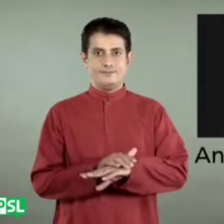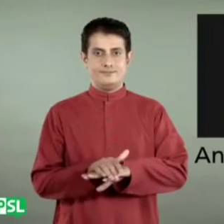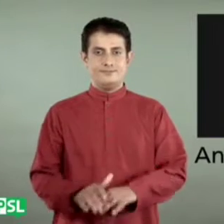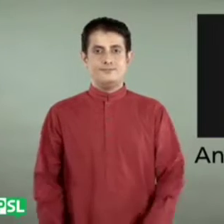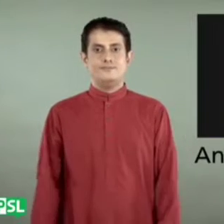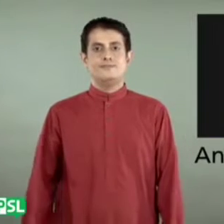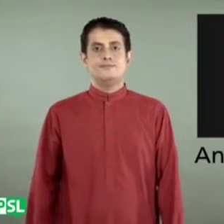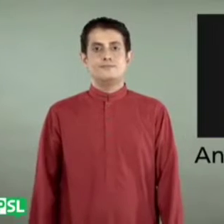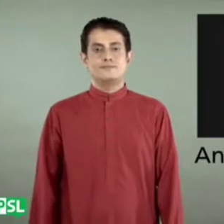Antibacterial soap.